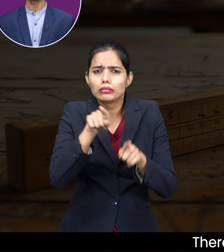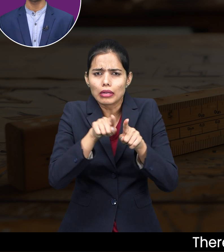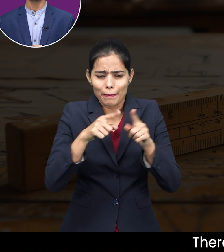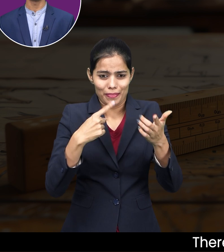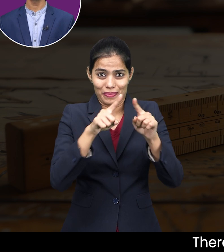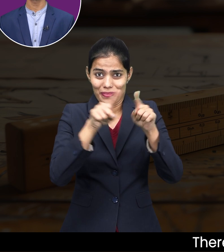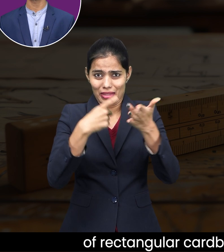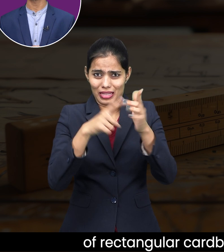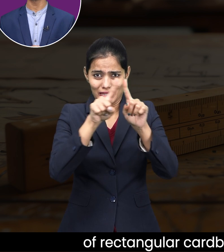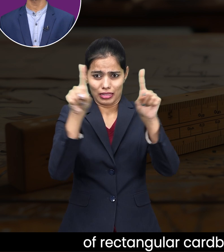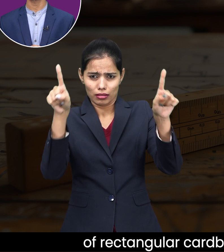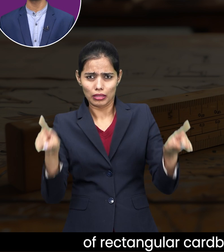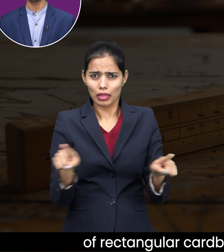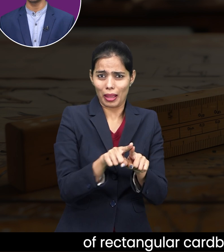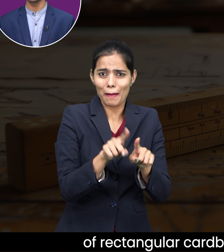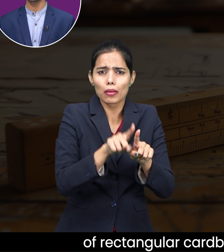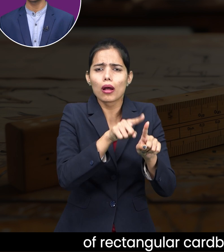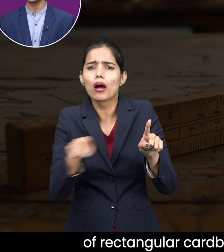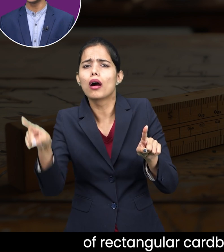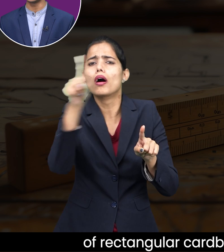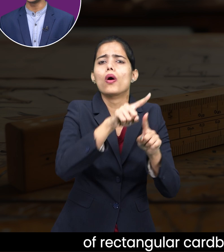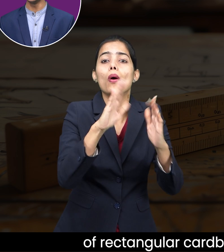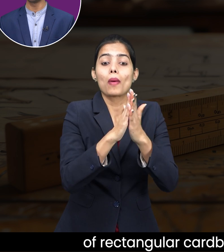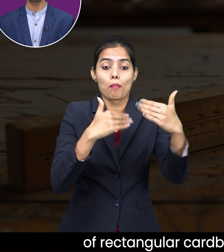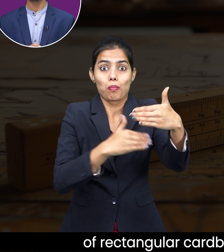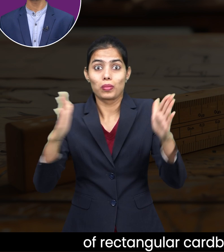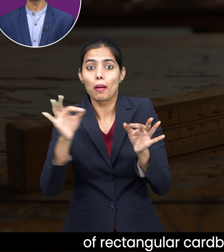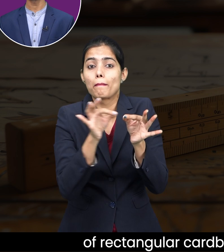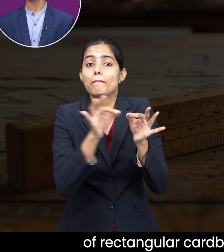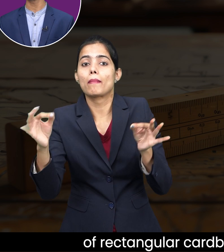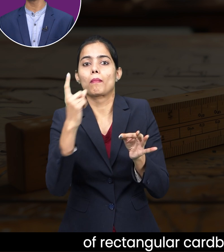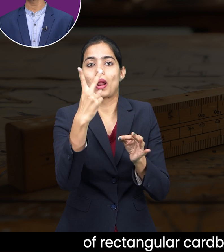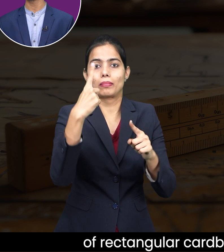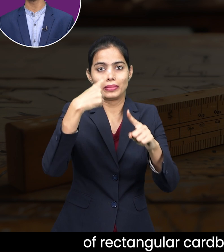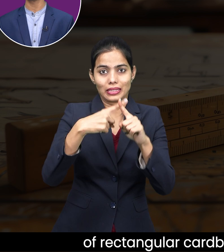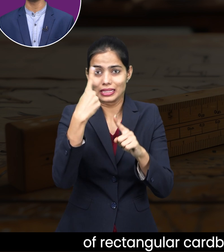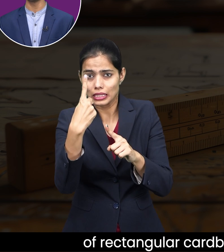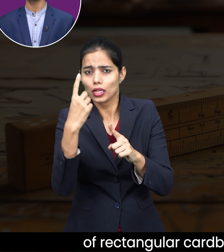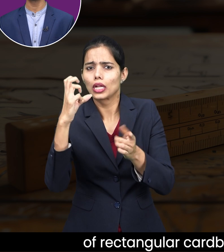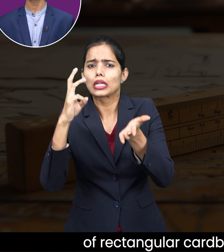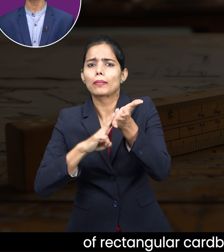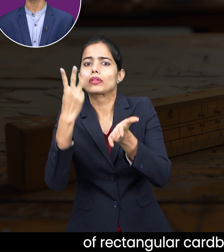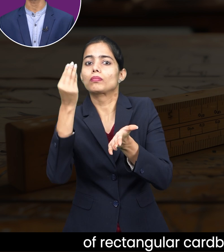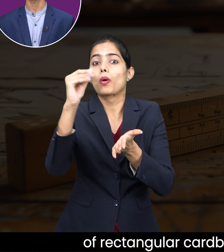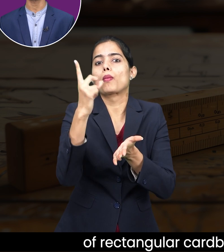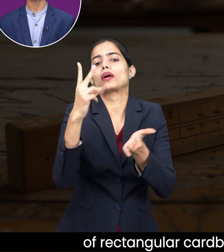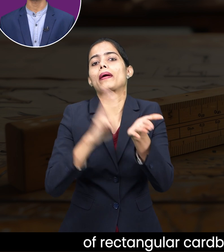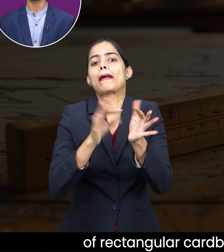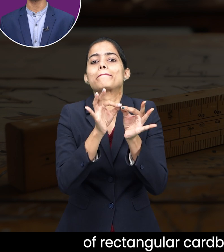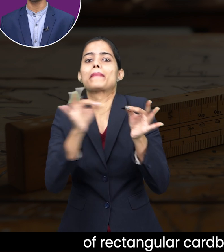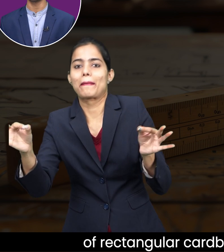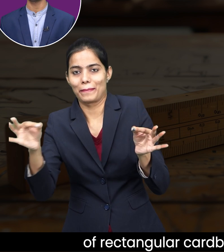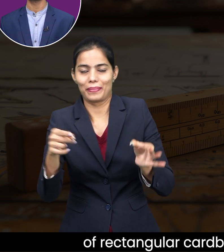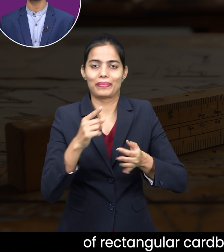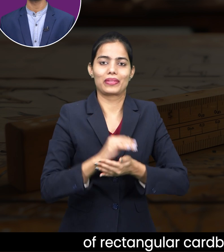Therefore, volume of rectangular cardboard box is equal to 12 into 1 centimeter cube, which is equals to 12